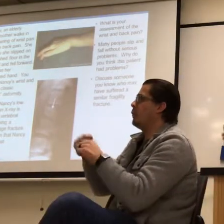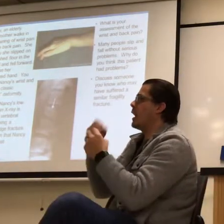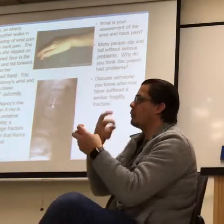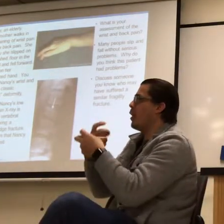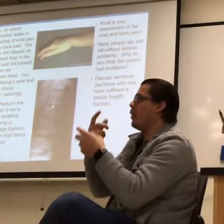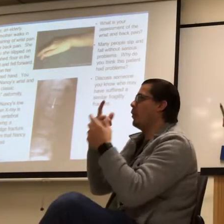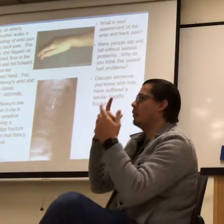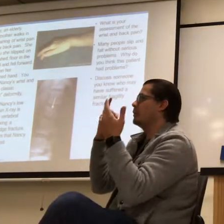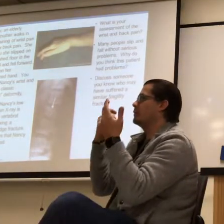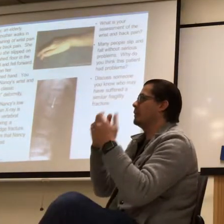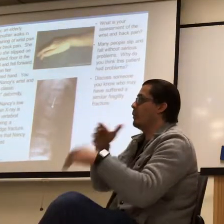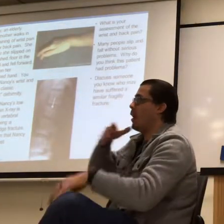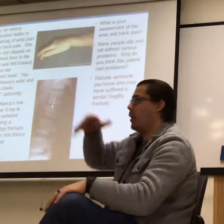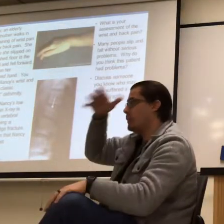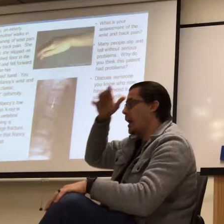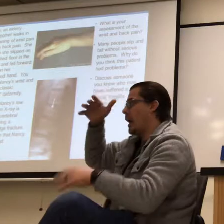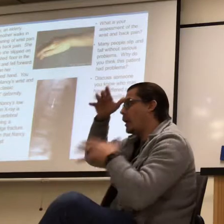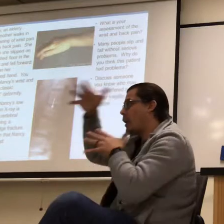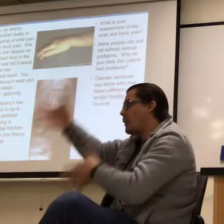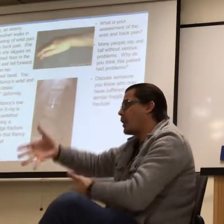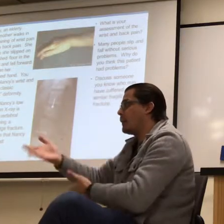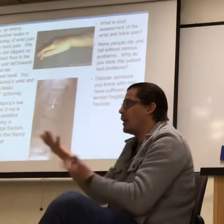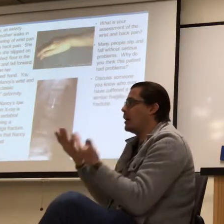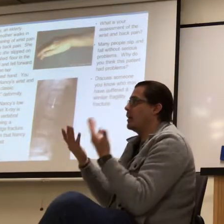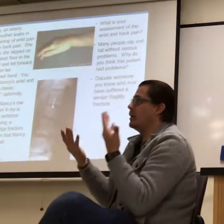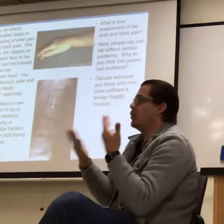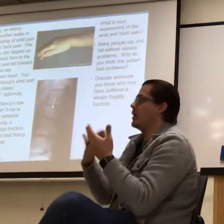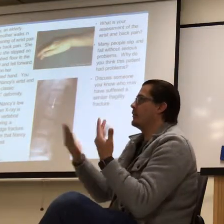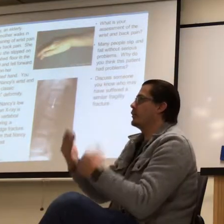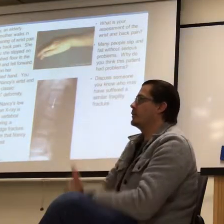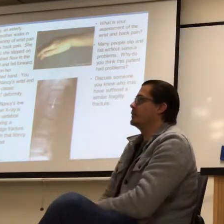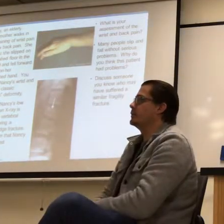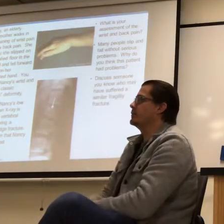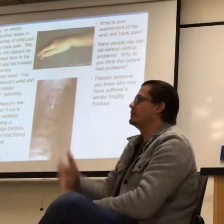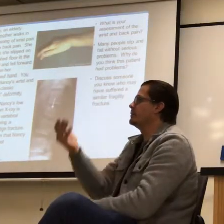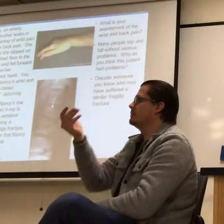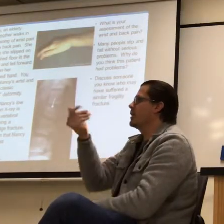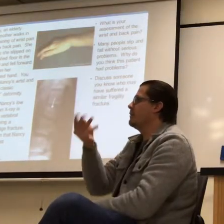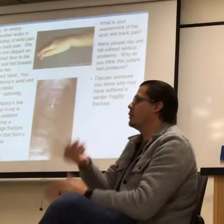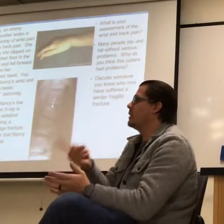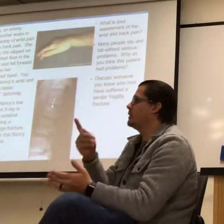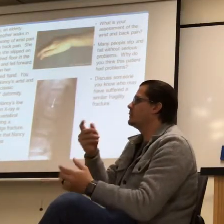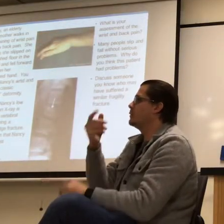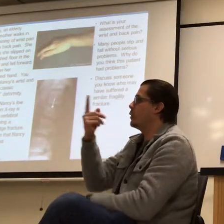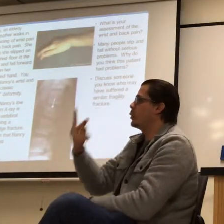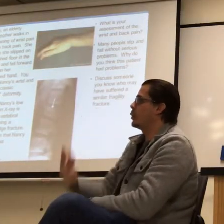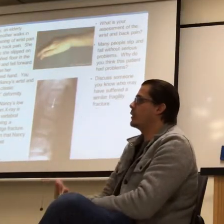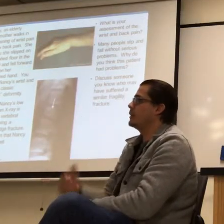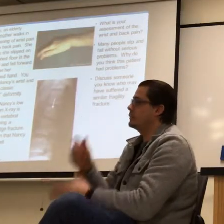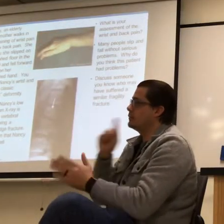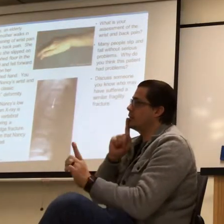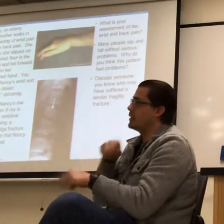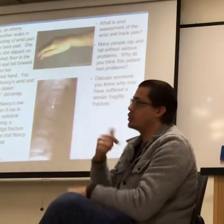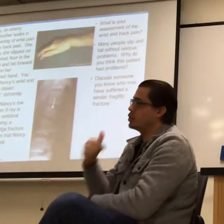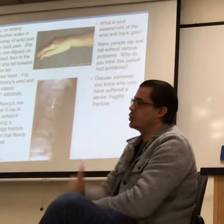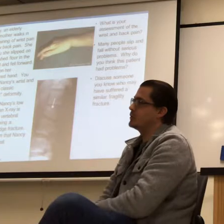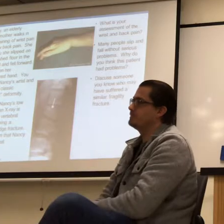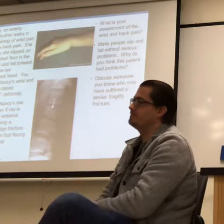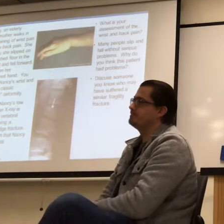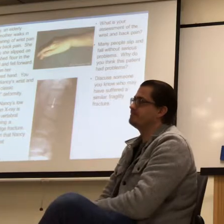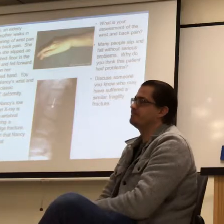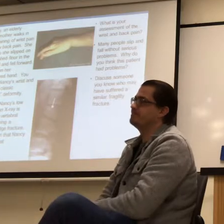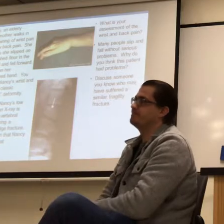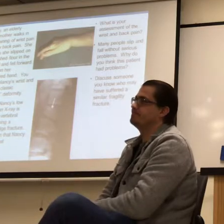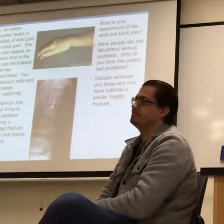fragility fracture, maybe mom, dad, maybe grandma, grandpa. So take a few minutes and do that. Number 1, 2, and 3 on your half